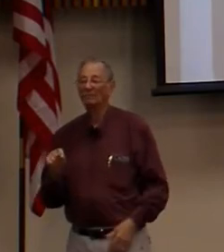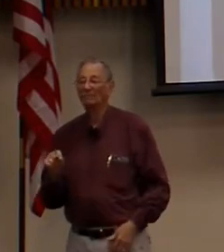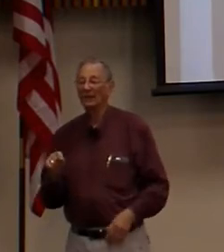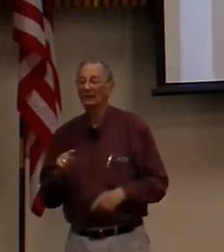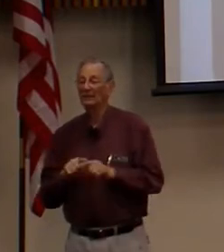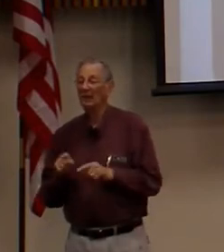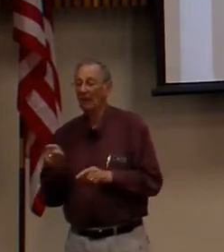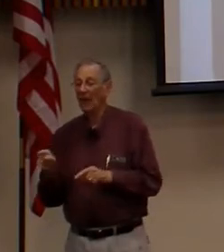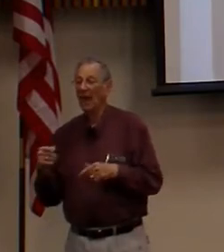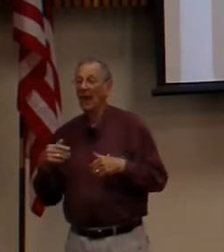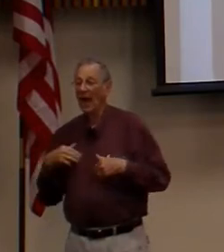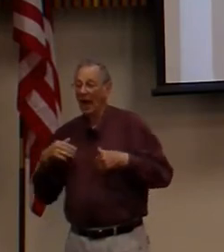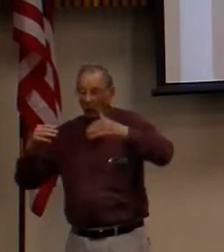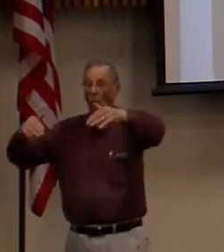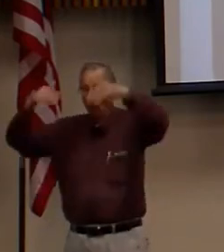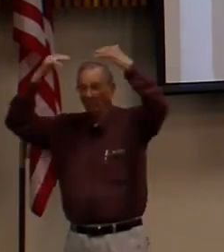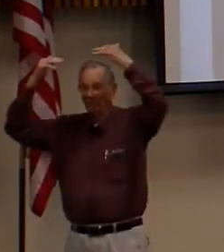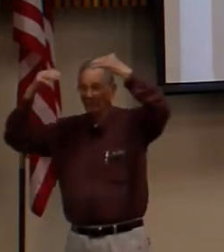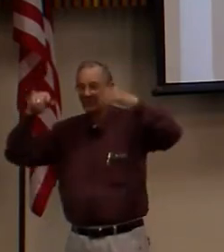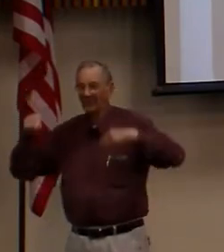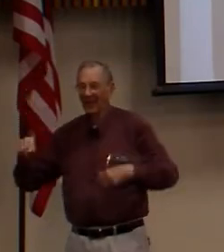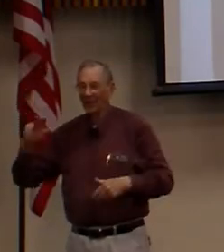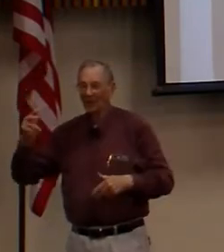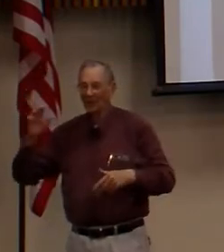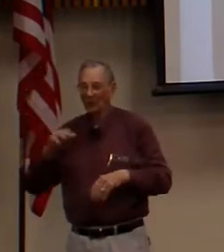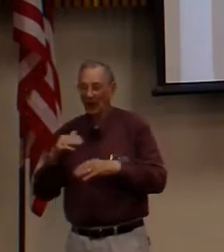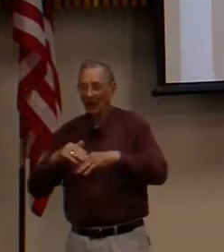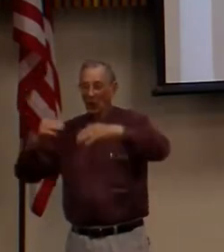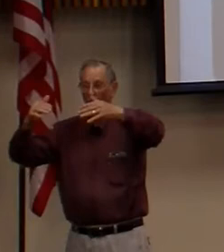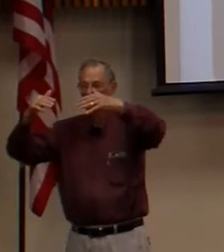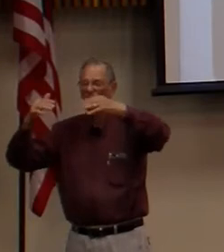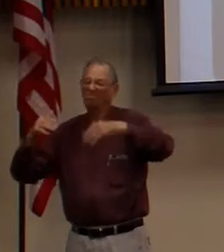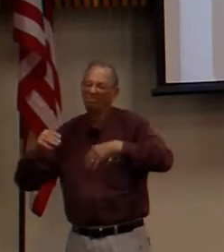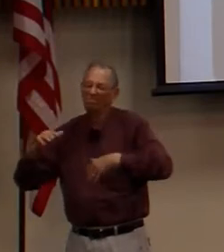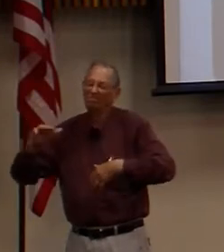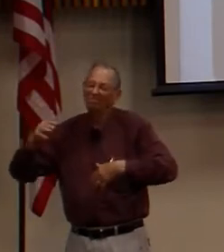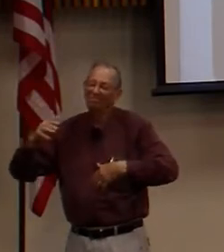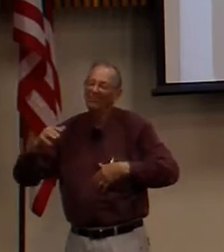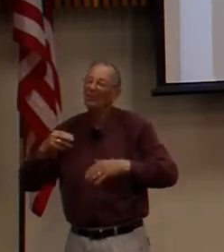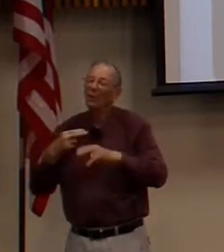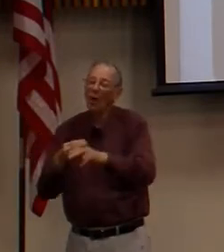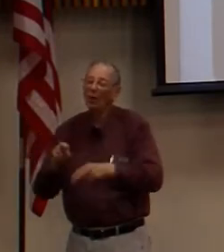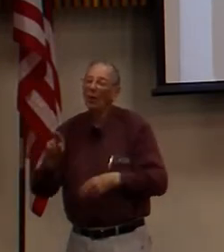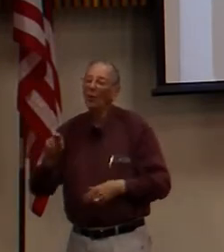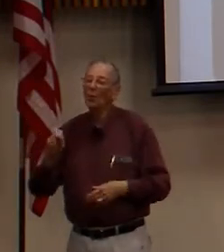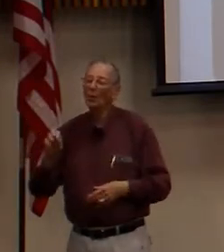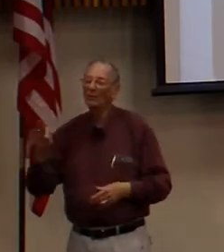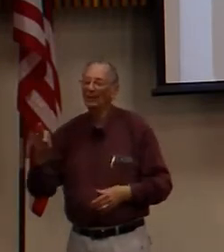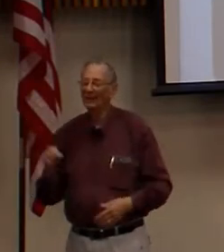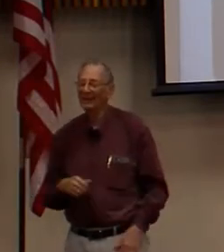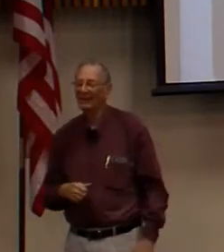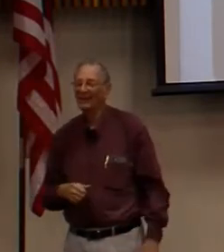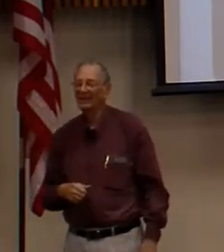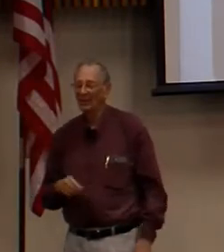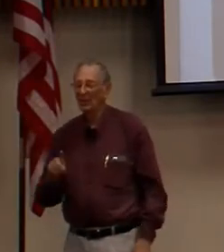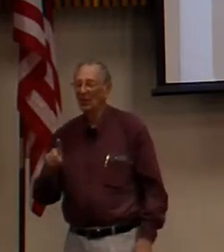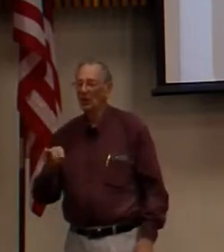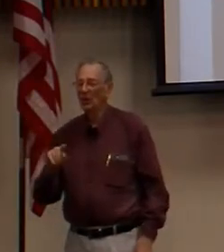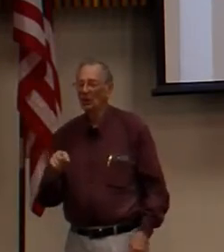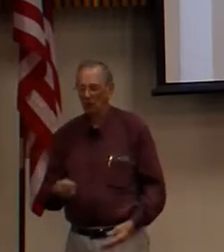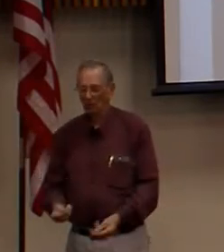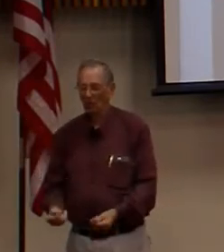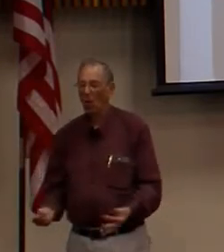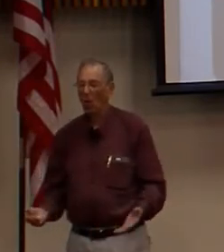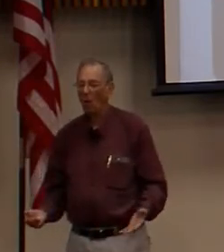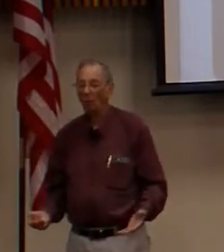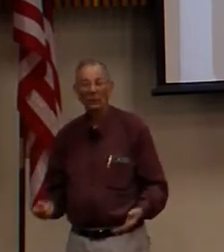difference is they actually had a roof. Well, somewhat of a roof. But, you know, dirt floors, and they're just